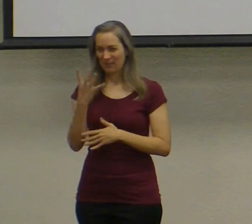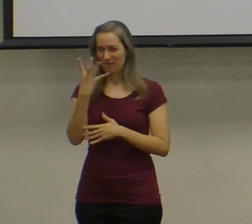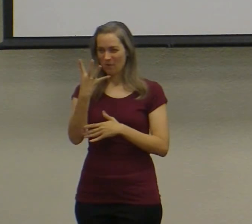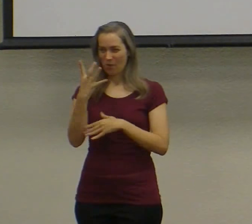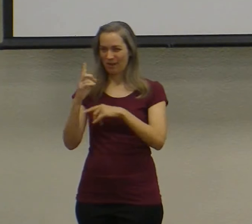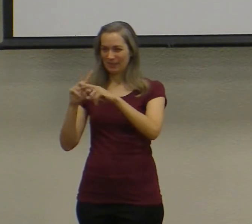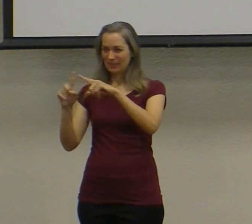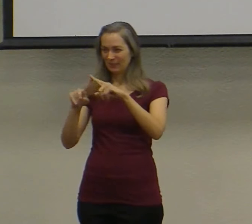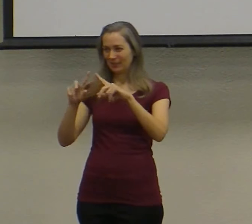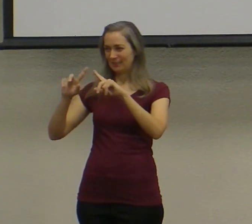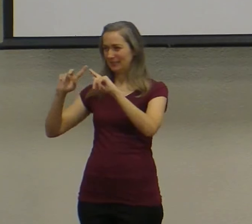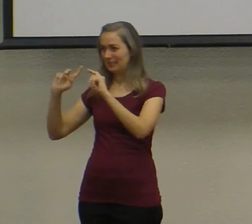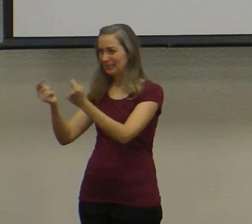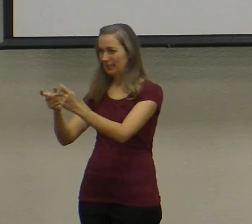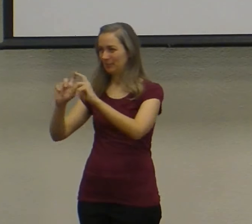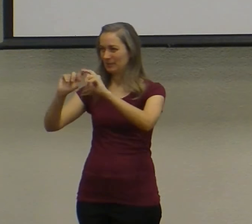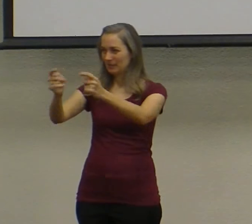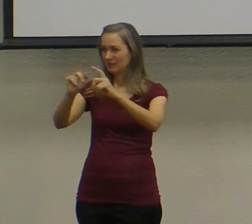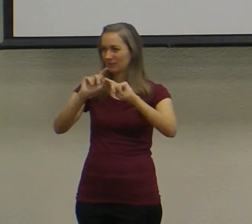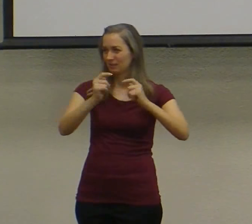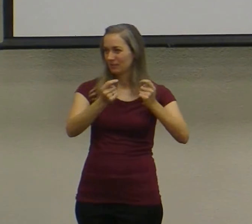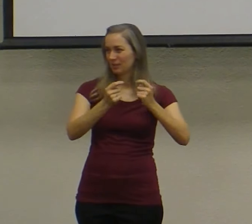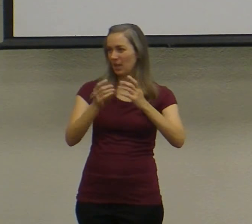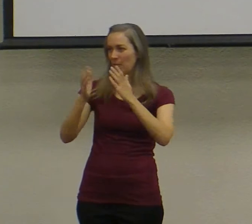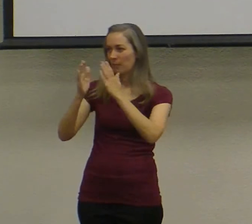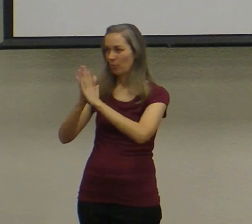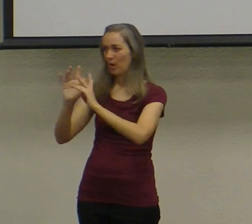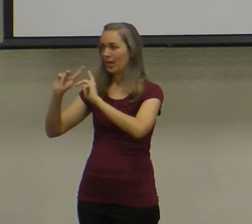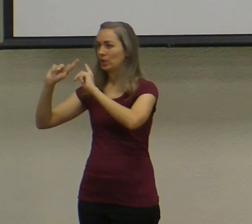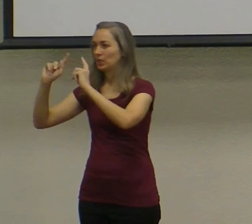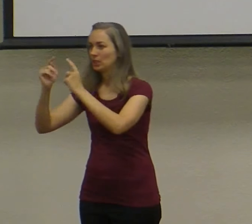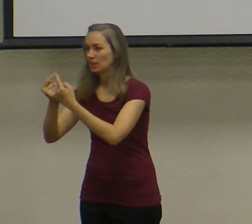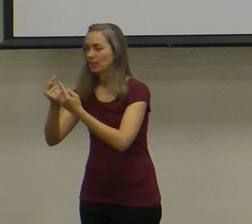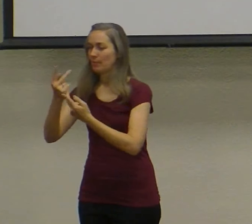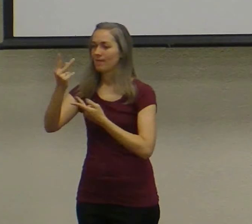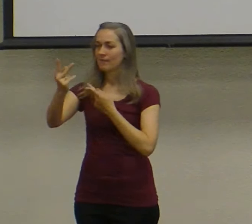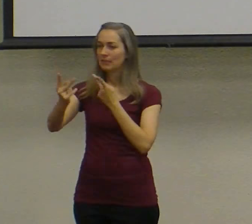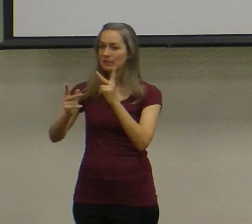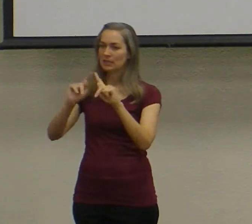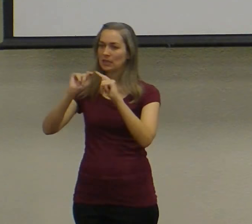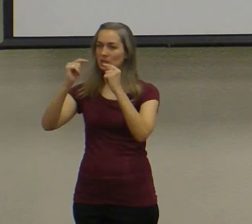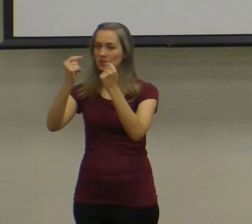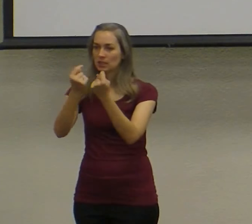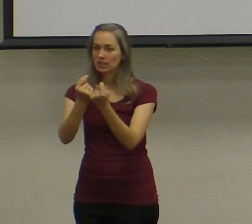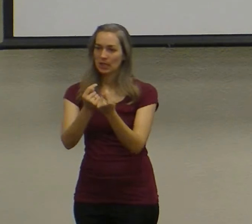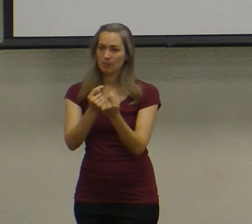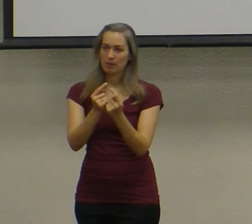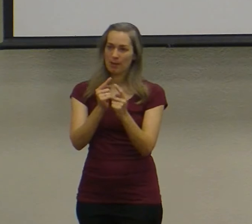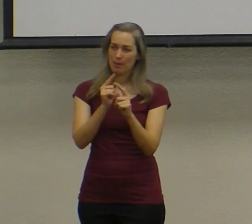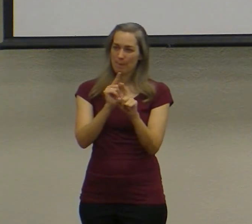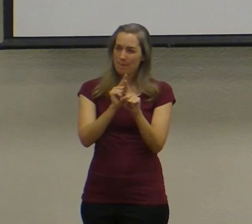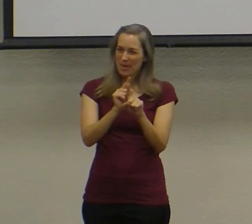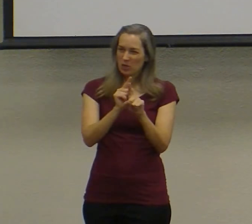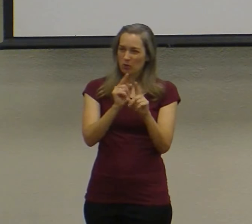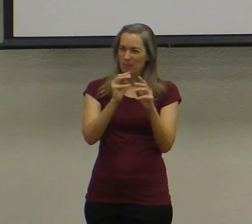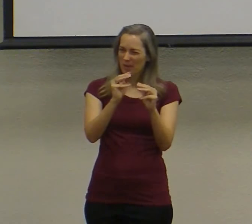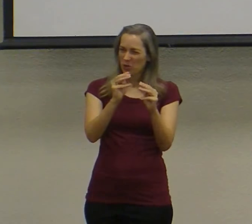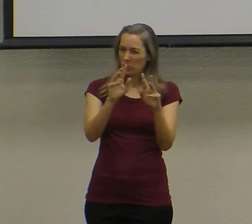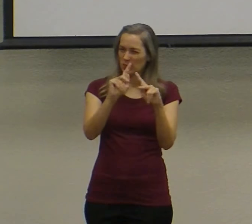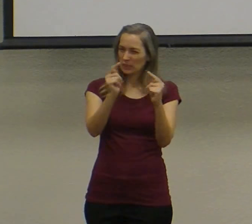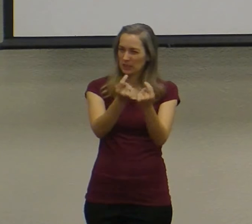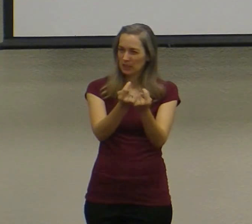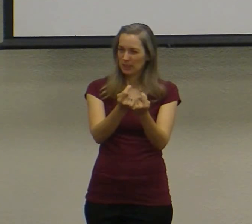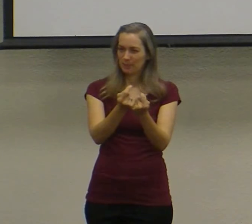prayer team, a visitation team, a mentoring team, and an evangelism team. And just seeing people get excited about